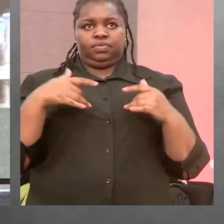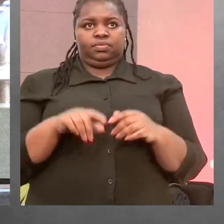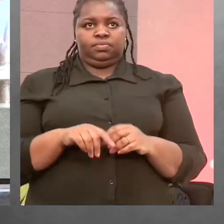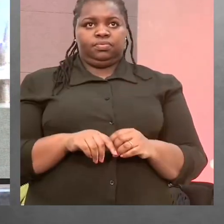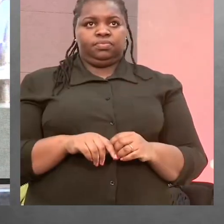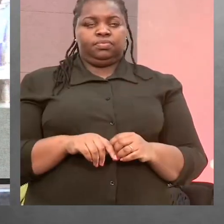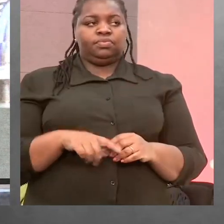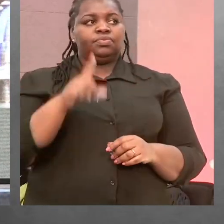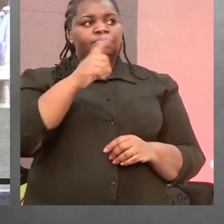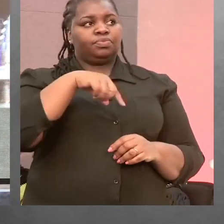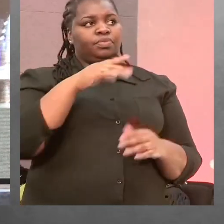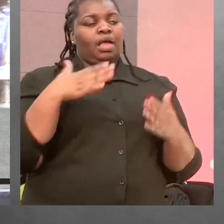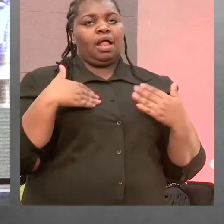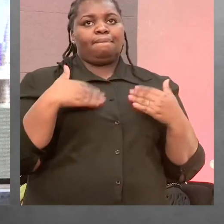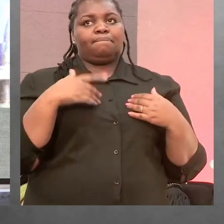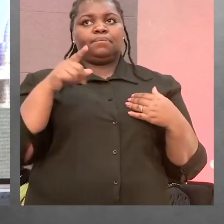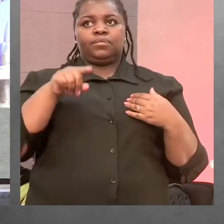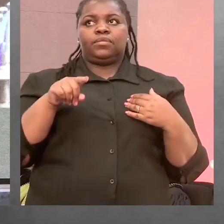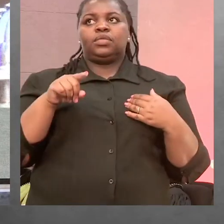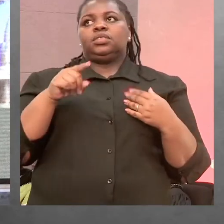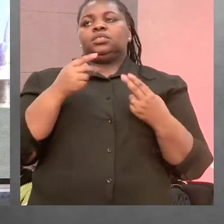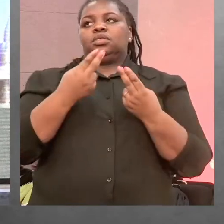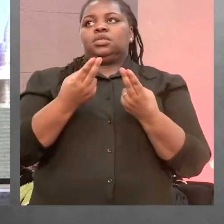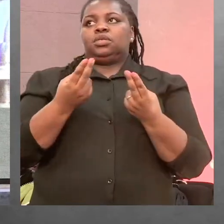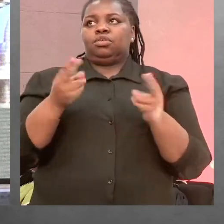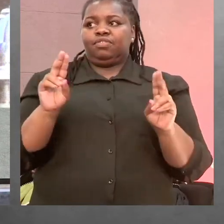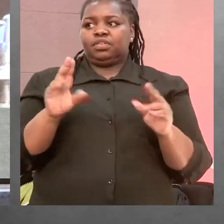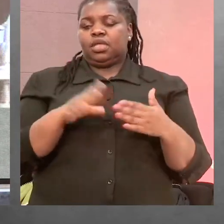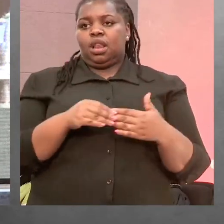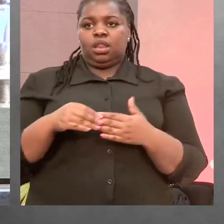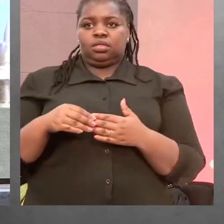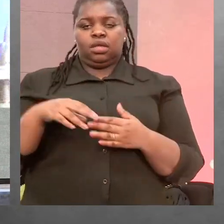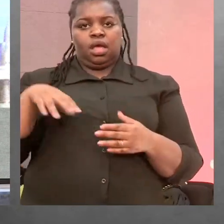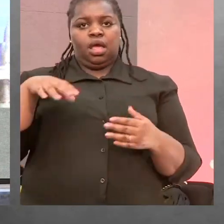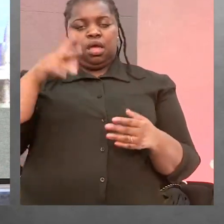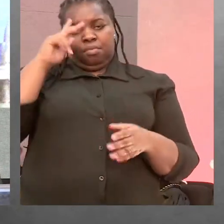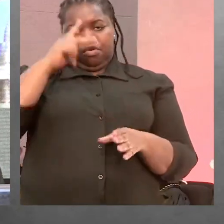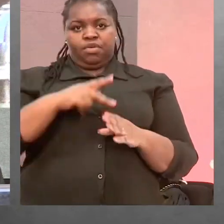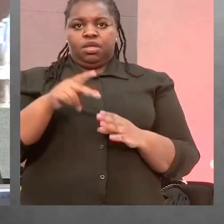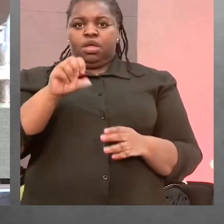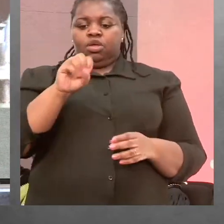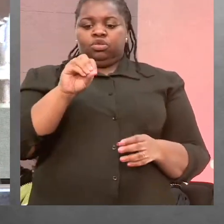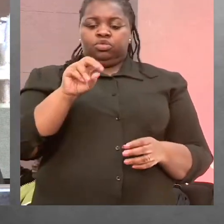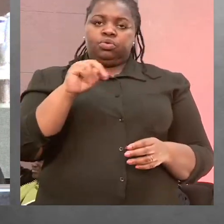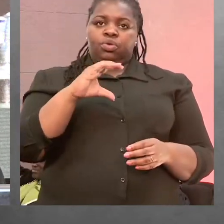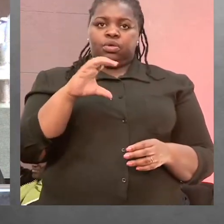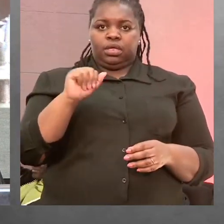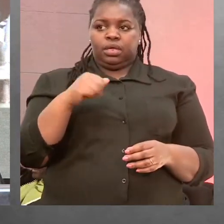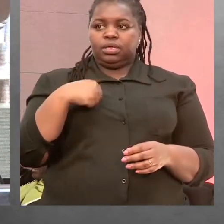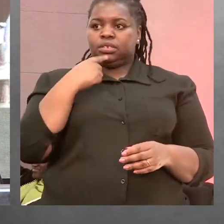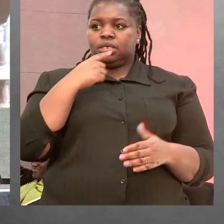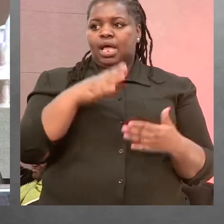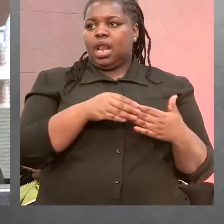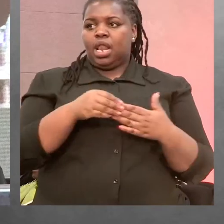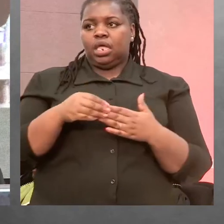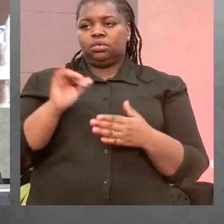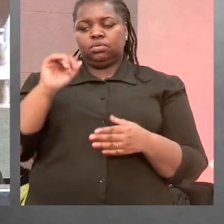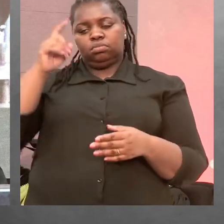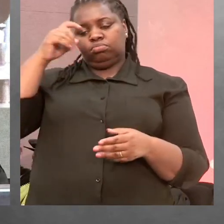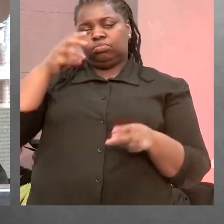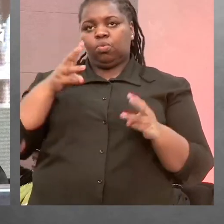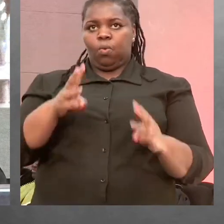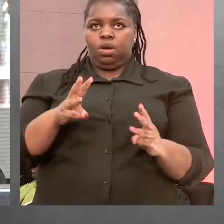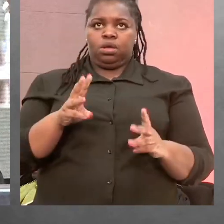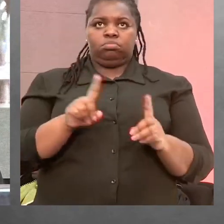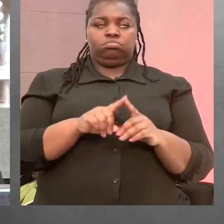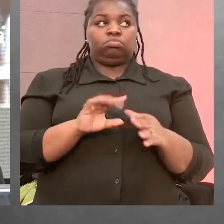To the administration of this institution, as led by Professor Songa, We say lead with integrity,